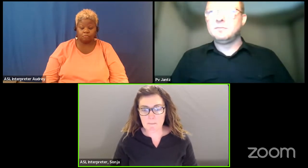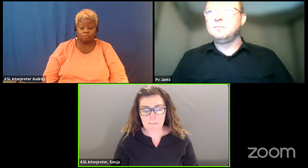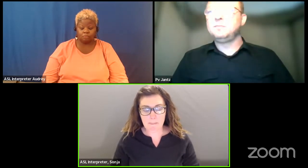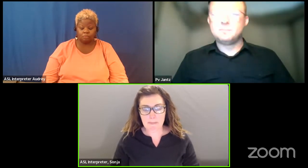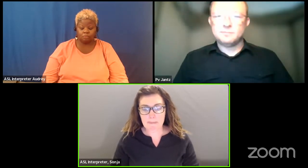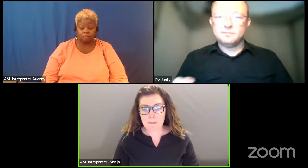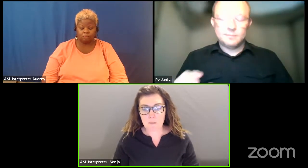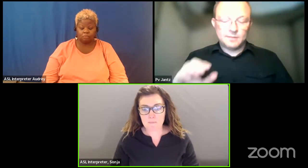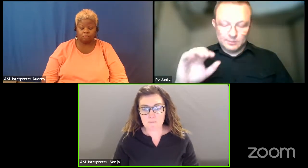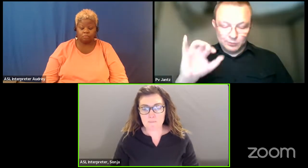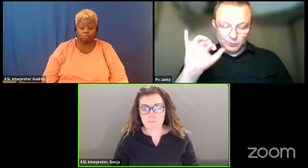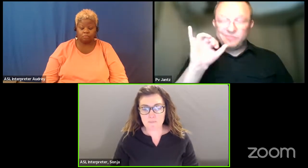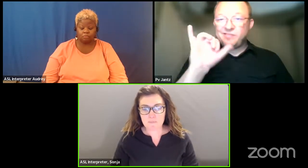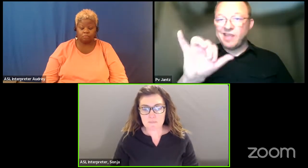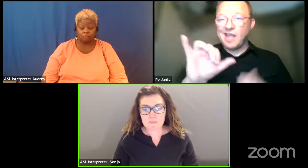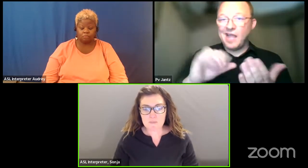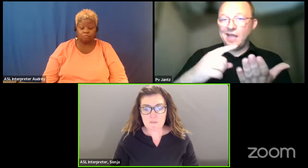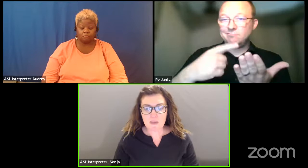Young.